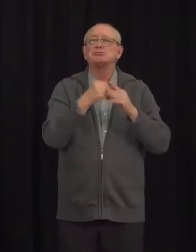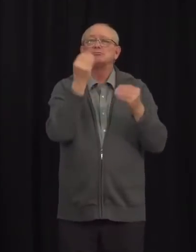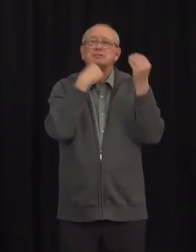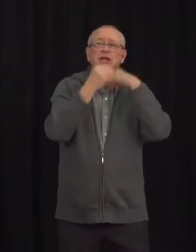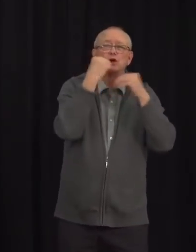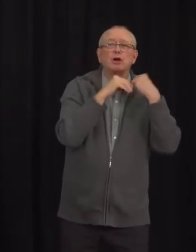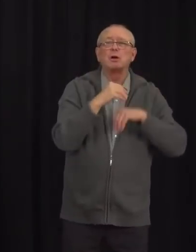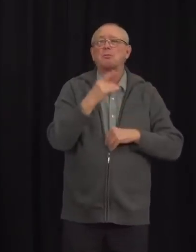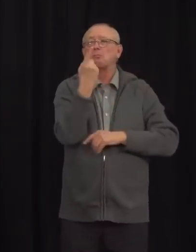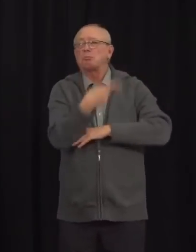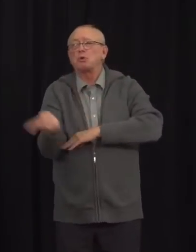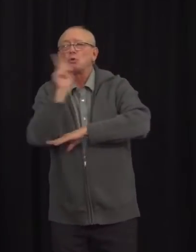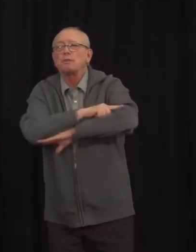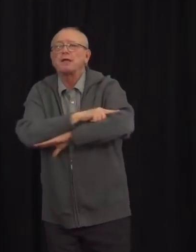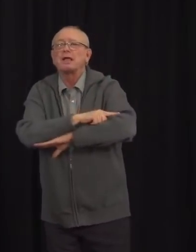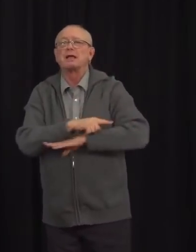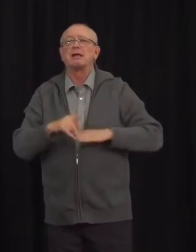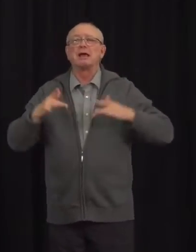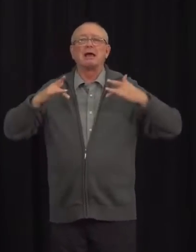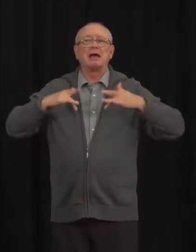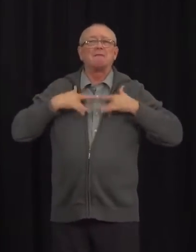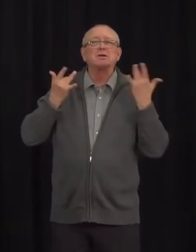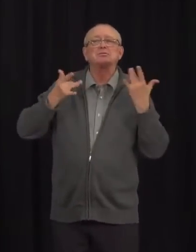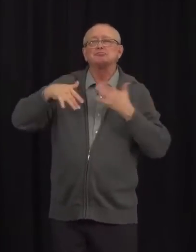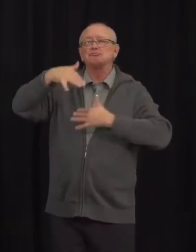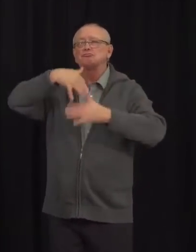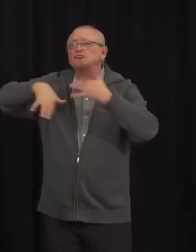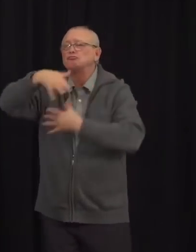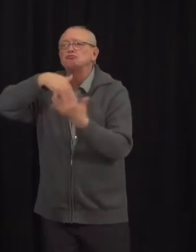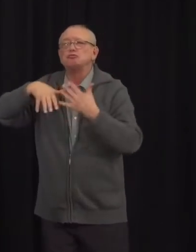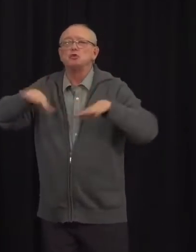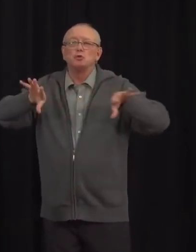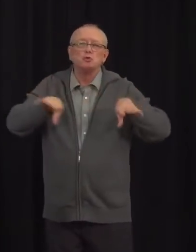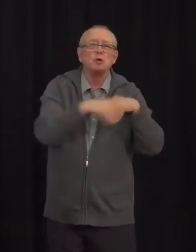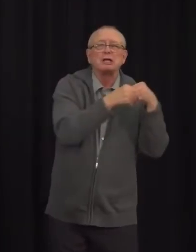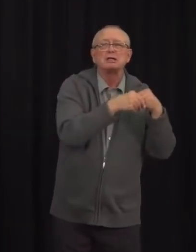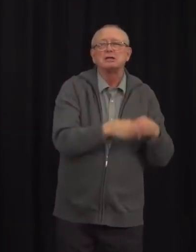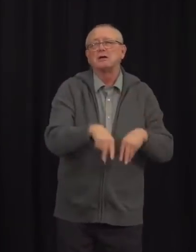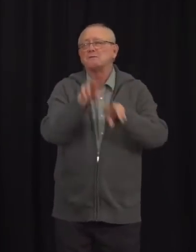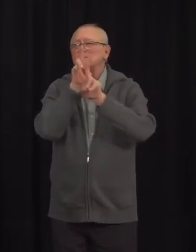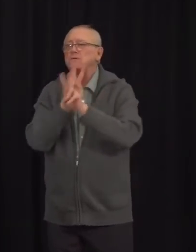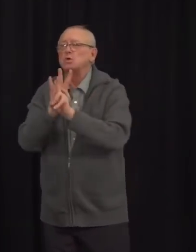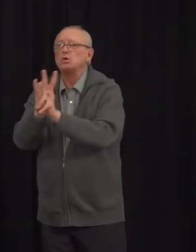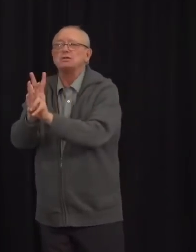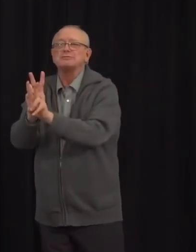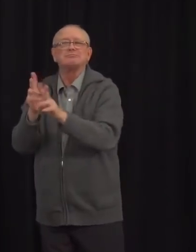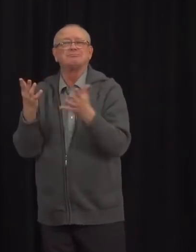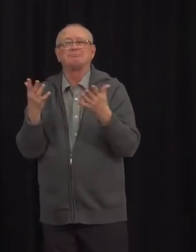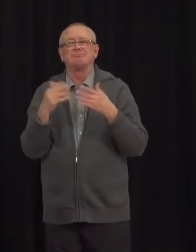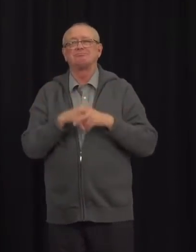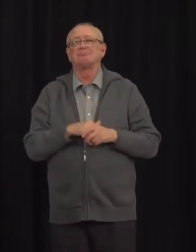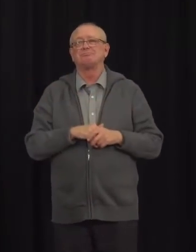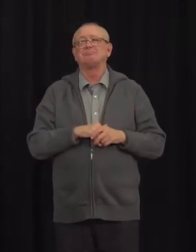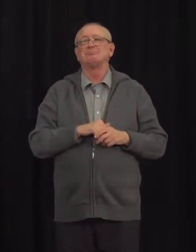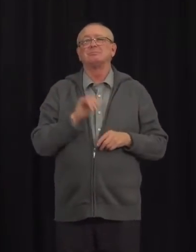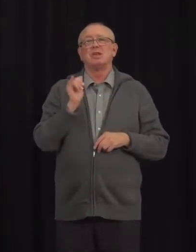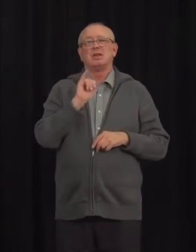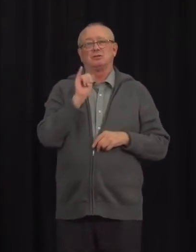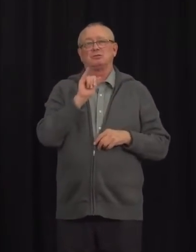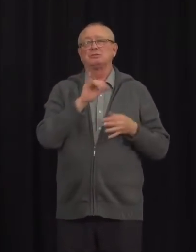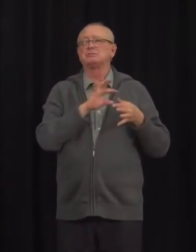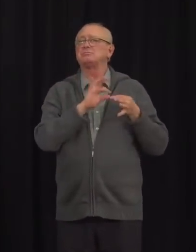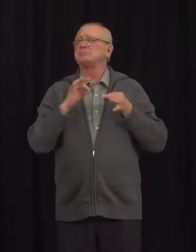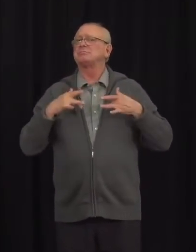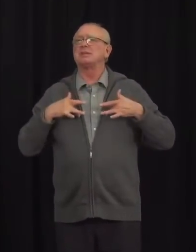parties, social events, and wedding and funeral receptions. It also applies to special event celebrations like